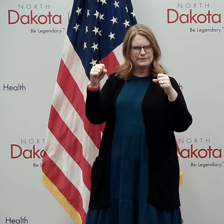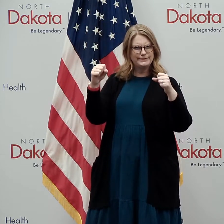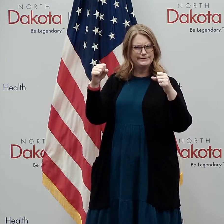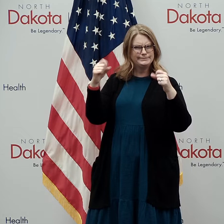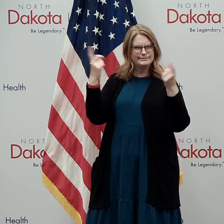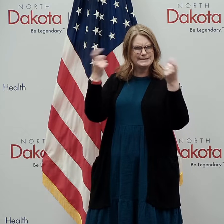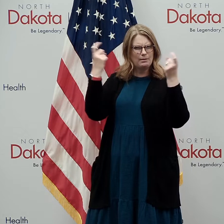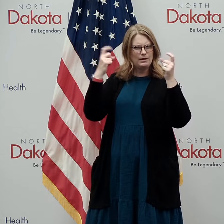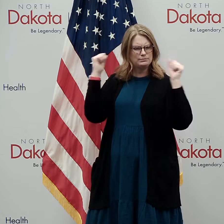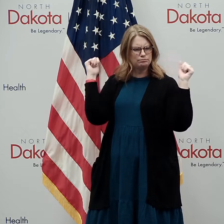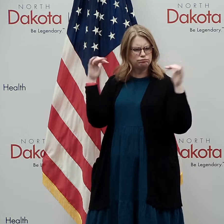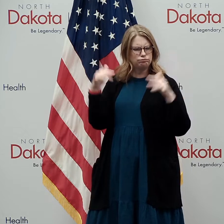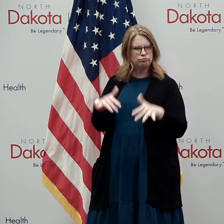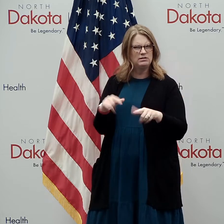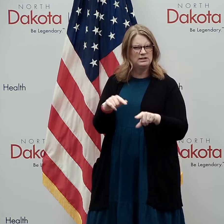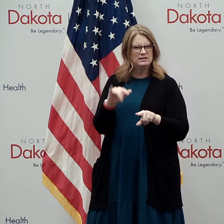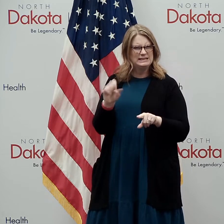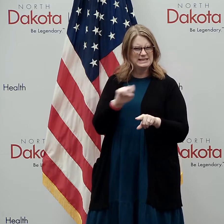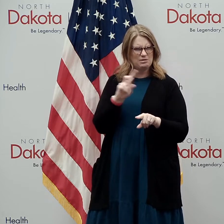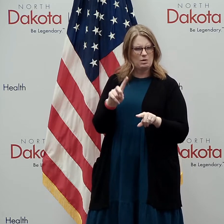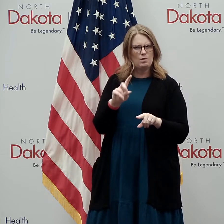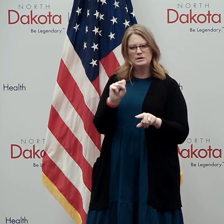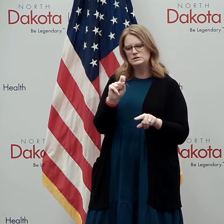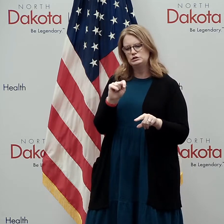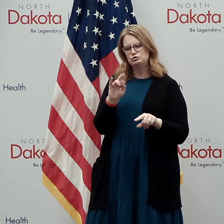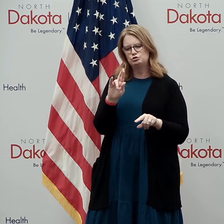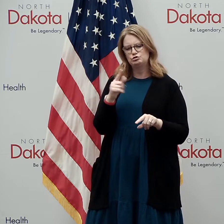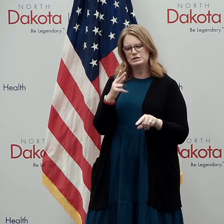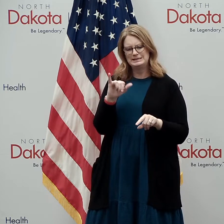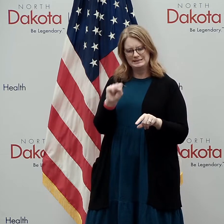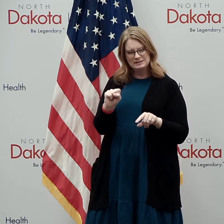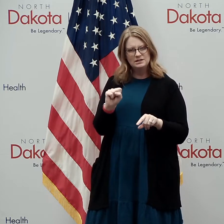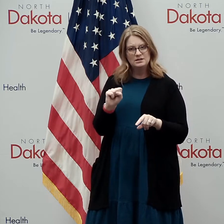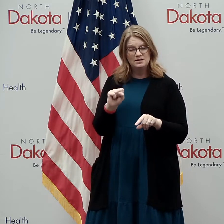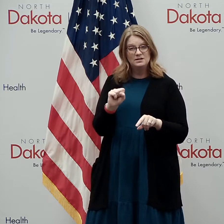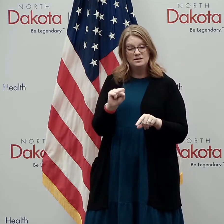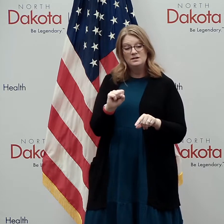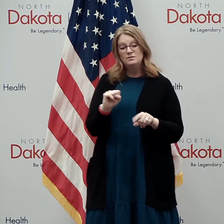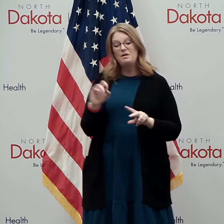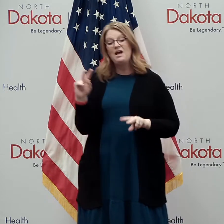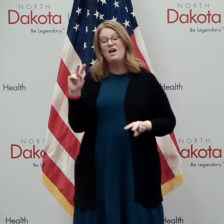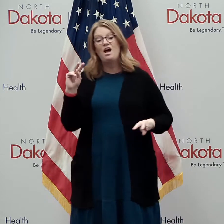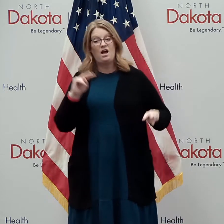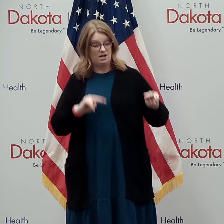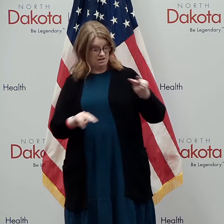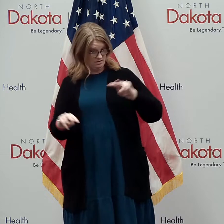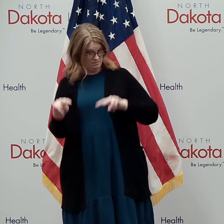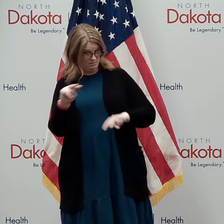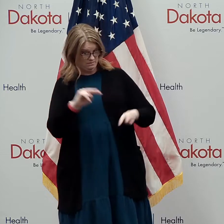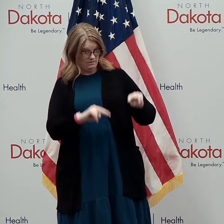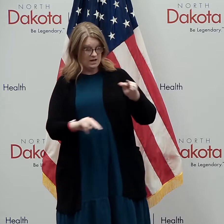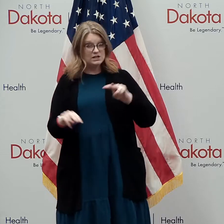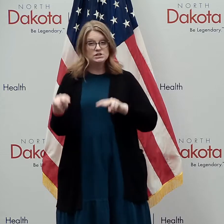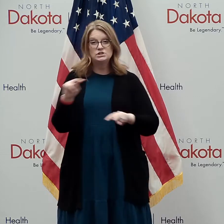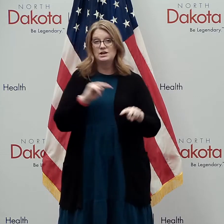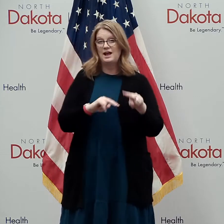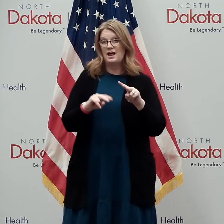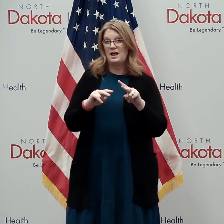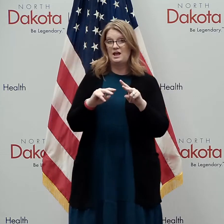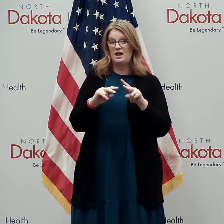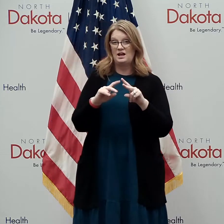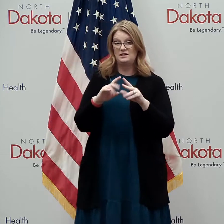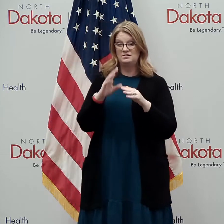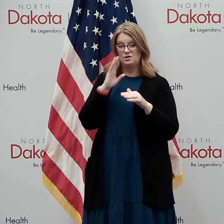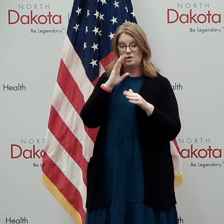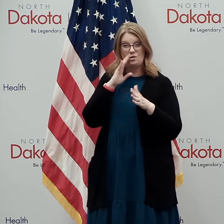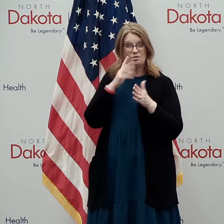neighbor to the south in South Dakota every year, and we do know both by observation and by data traffic numbers